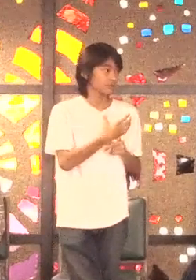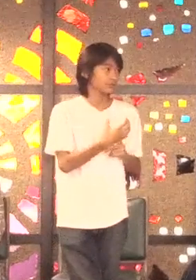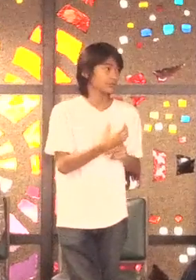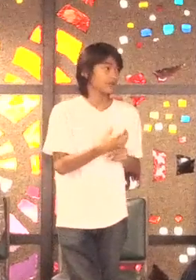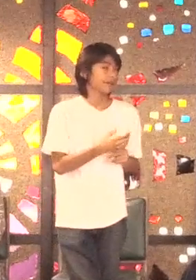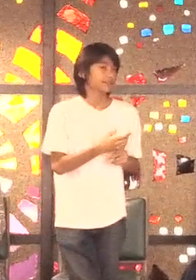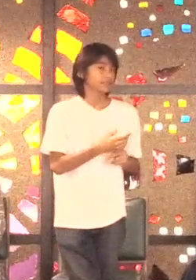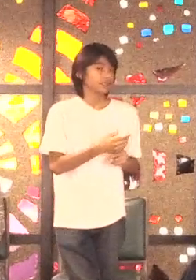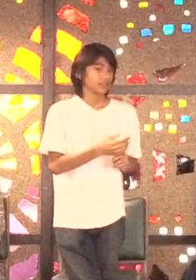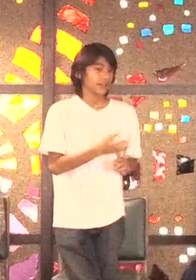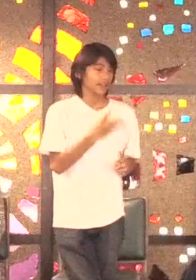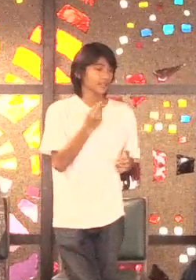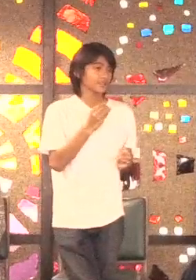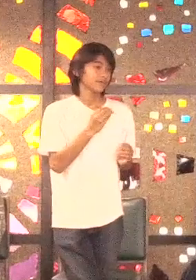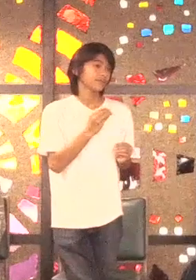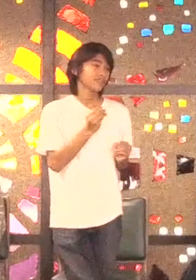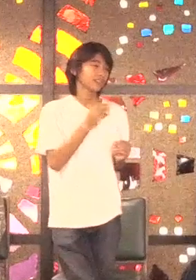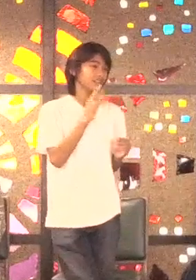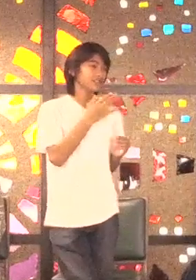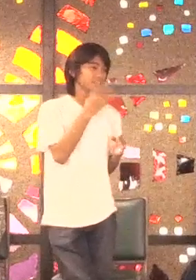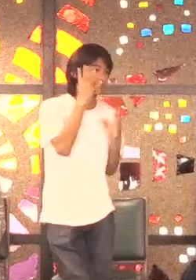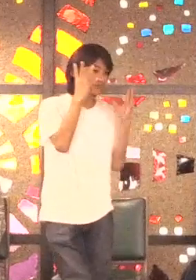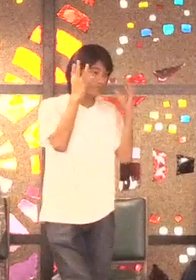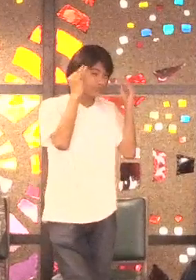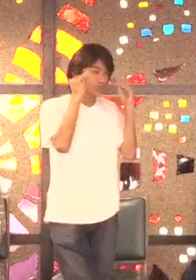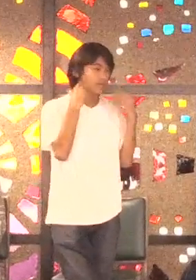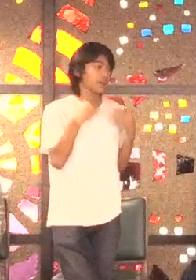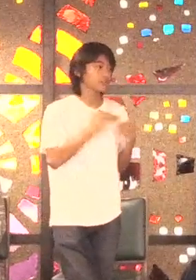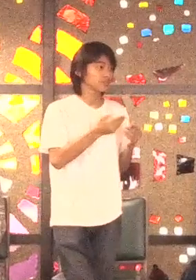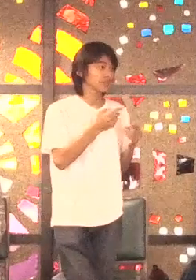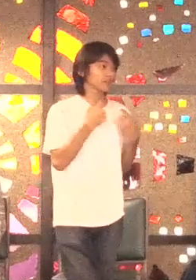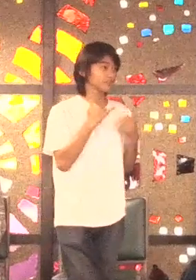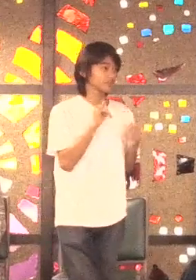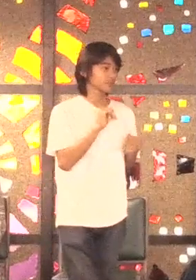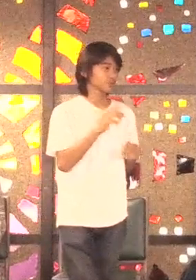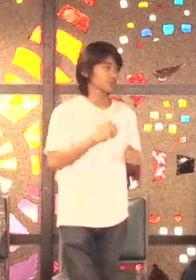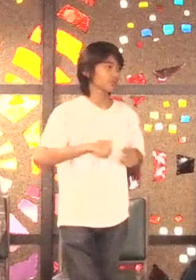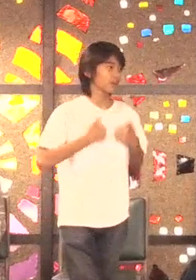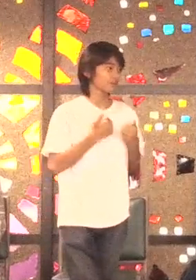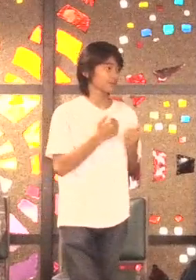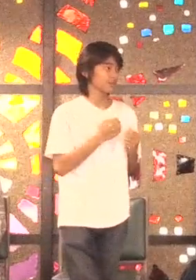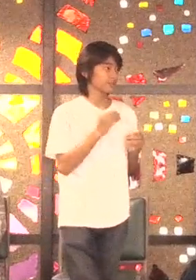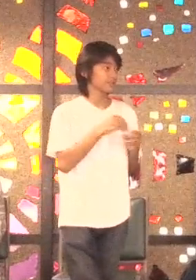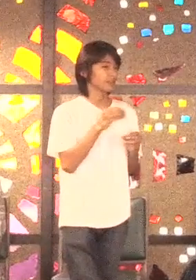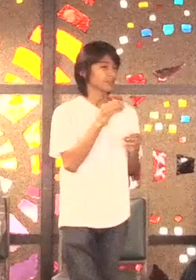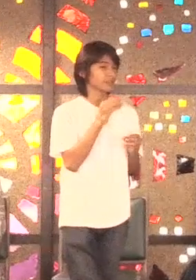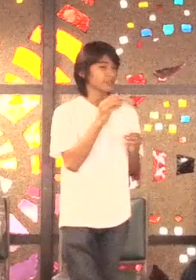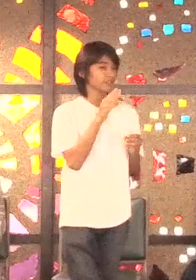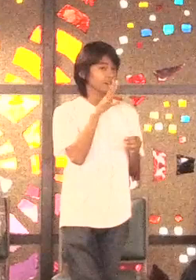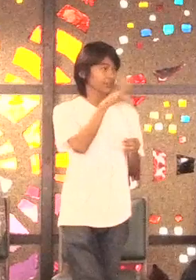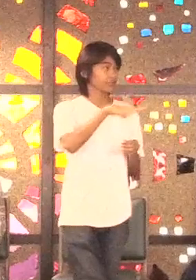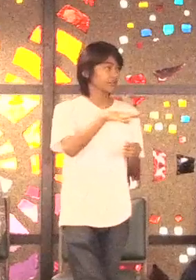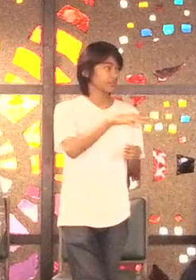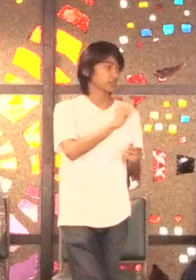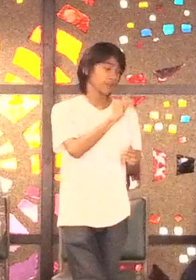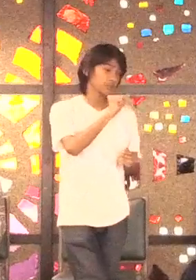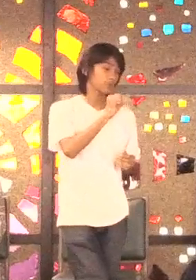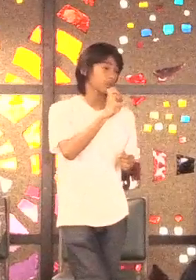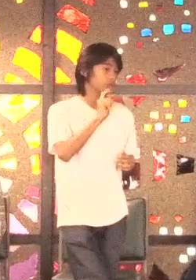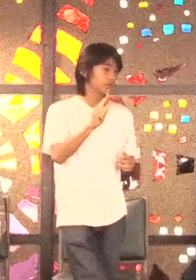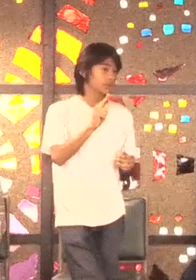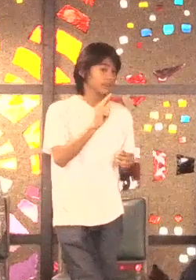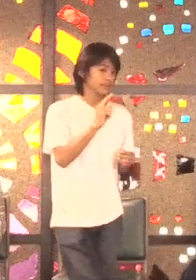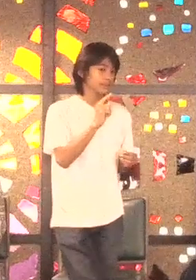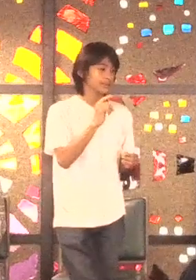culture. And it kind of teaches me how to like survive in the area